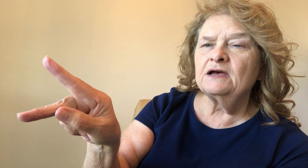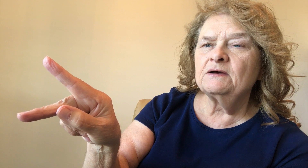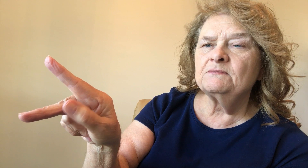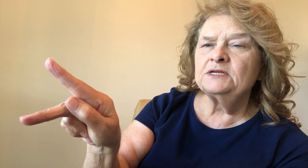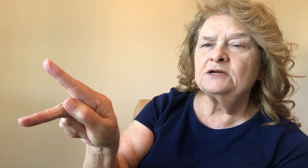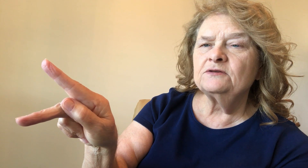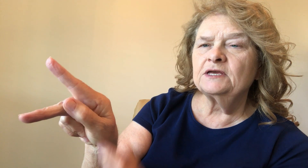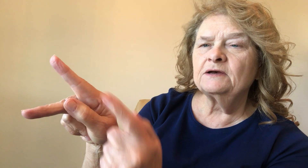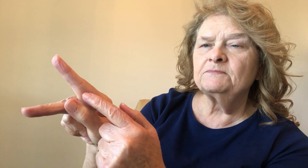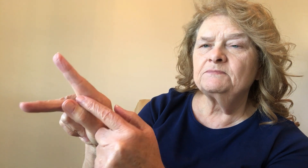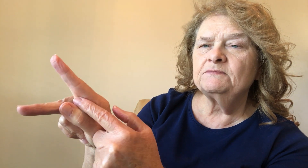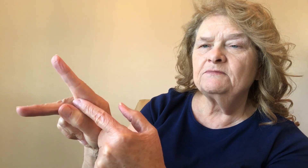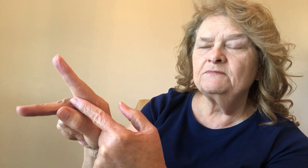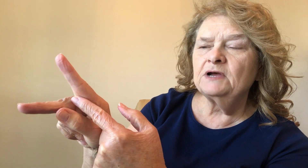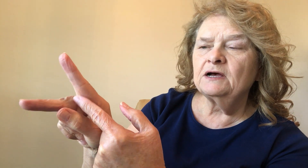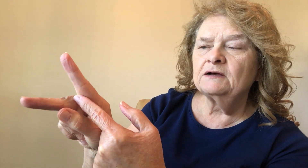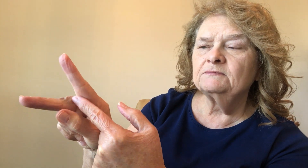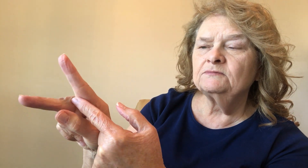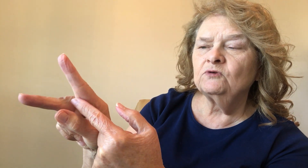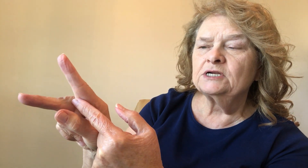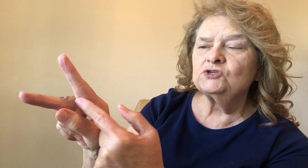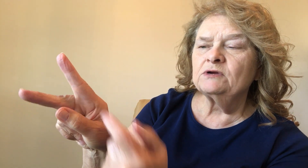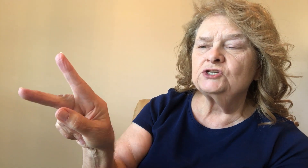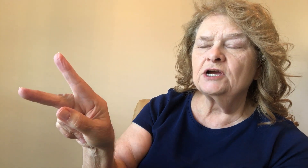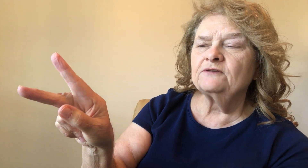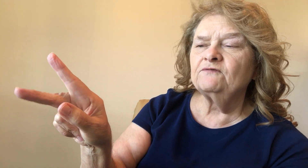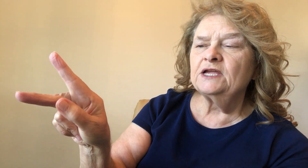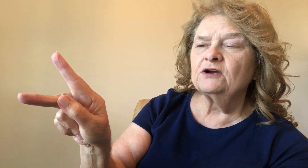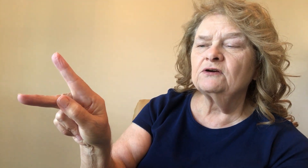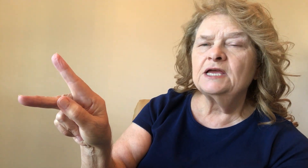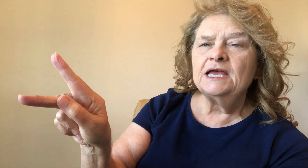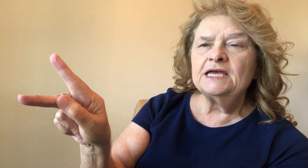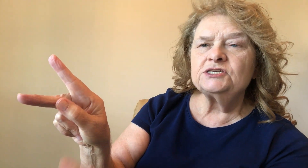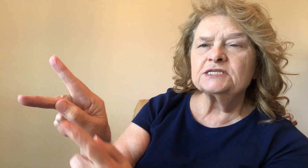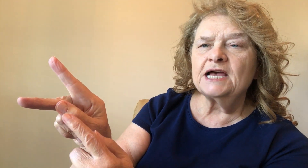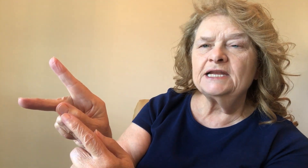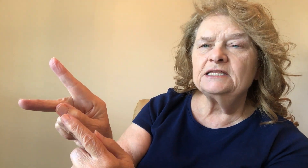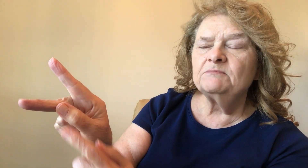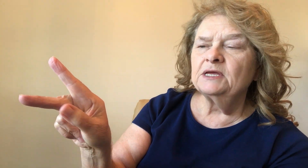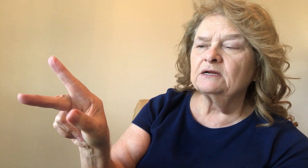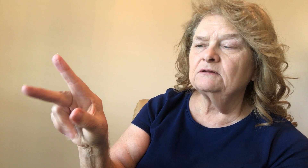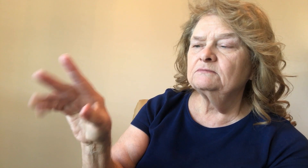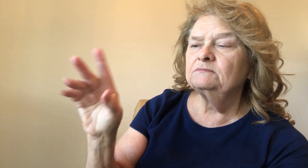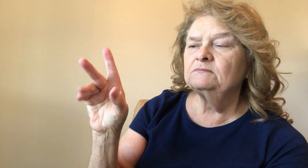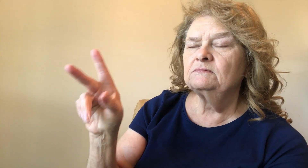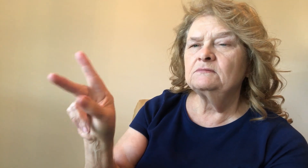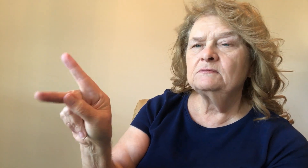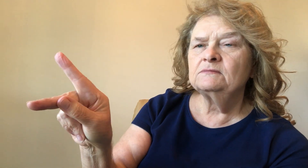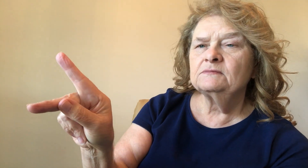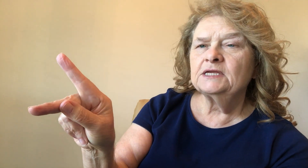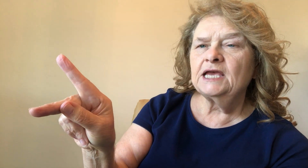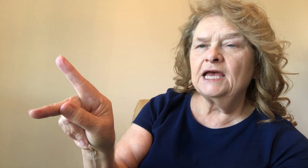thumb, near the where it joins your other finger. It's just kind of in the middle. K.